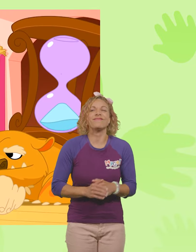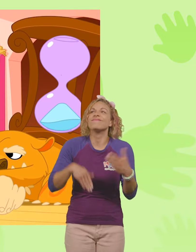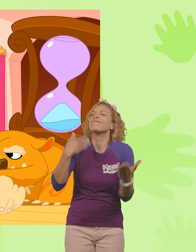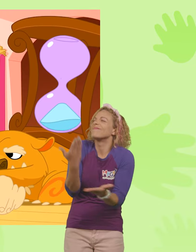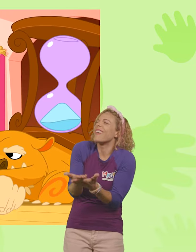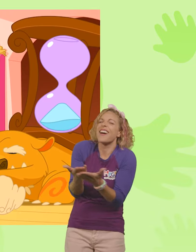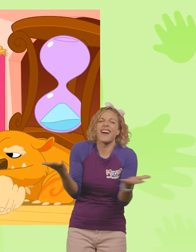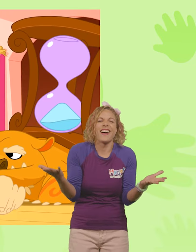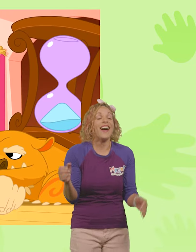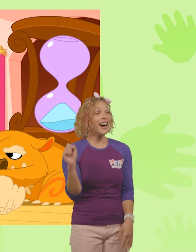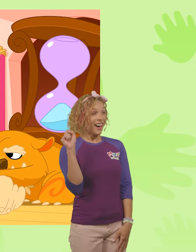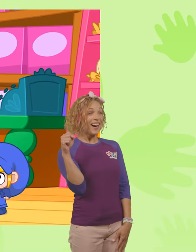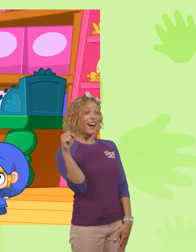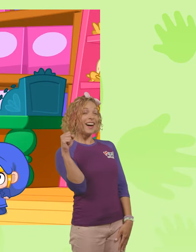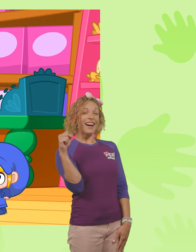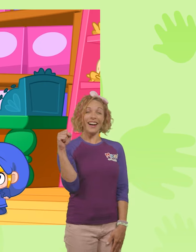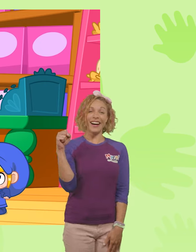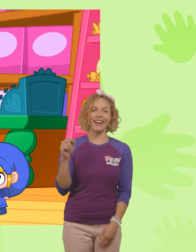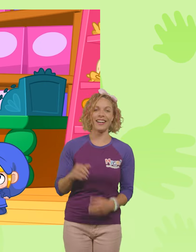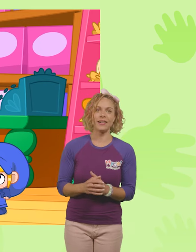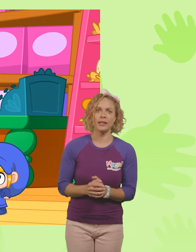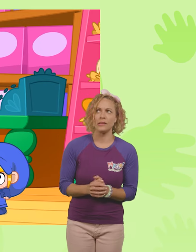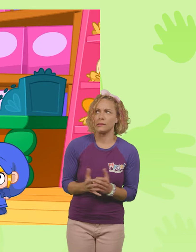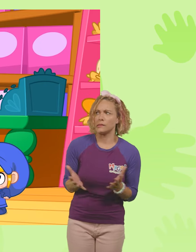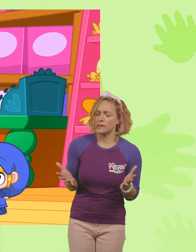We're back. Yeah.